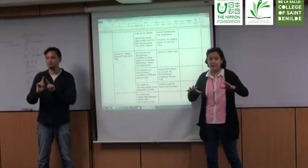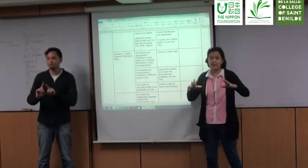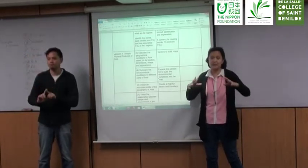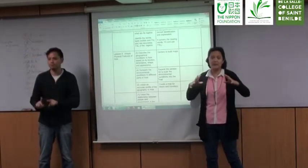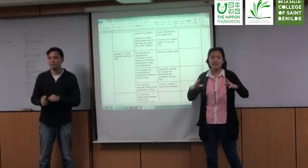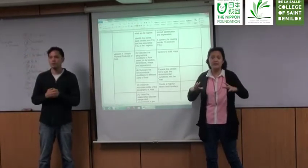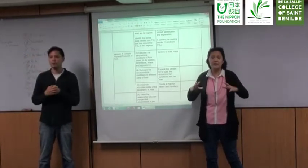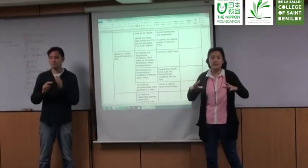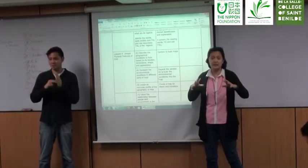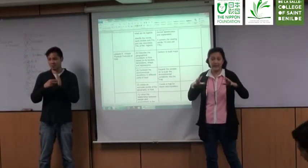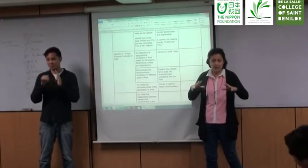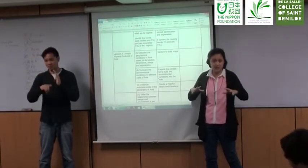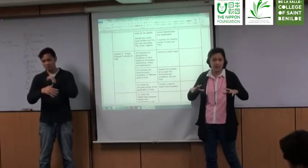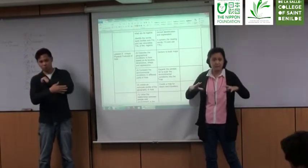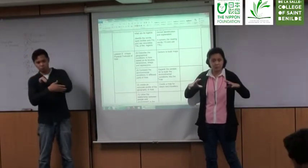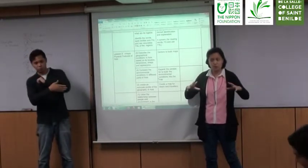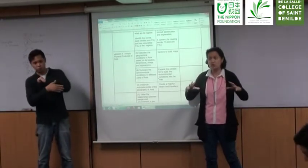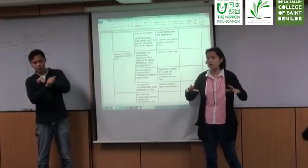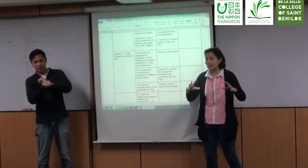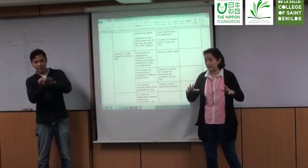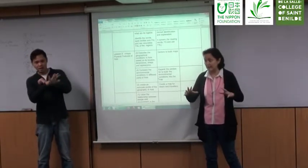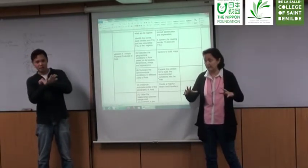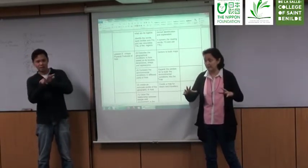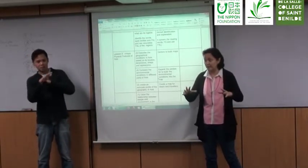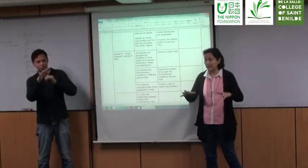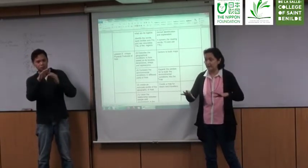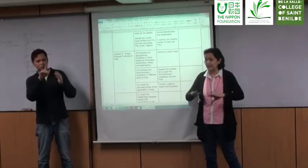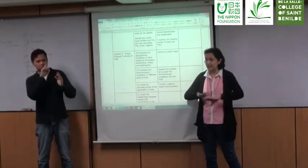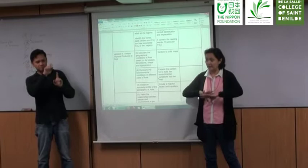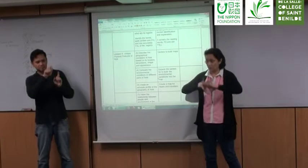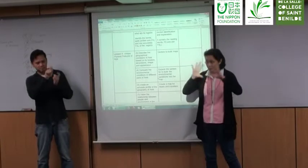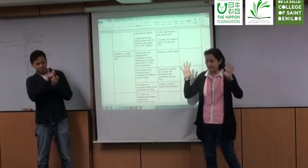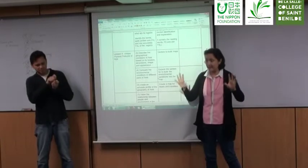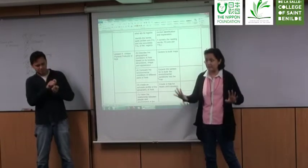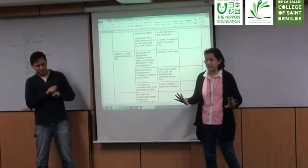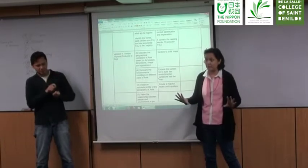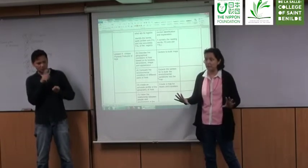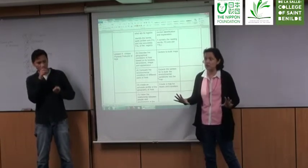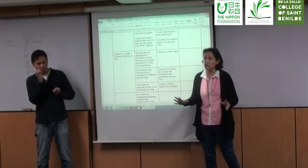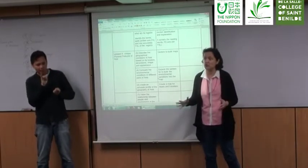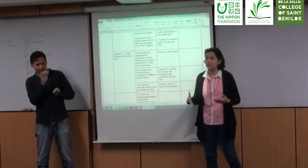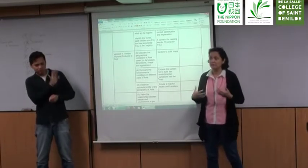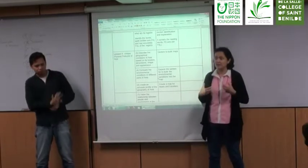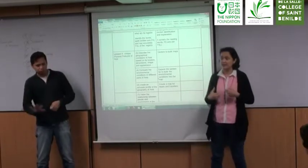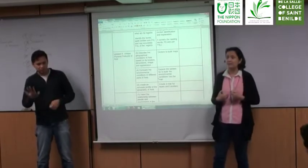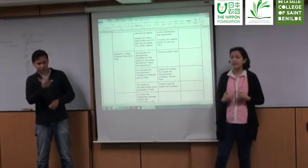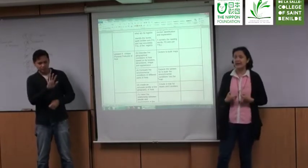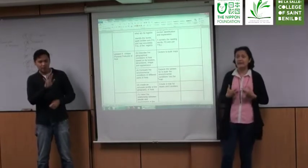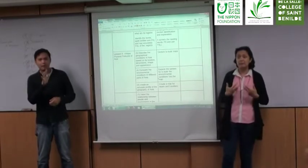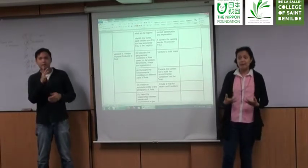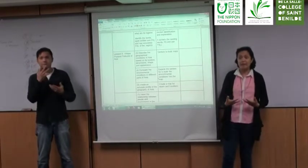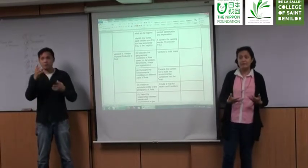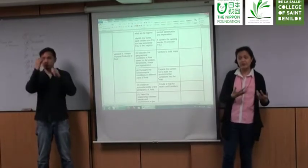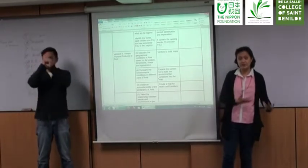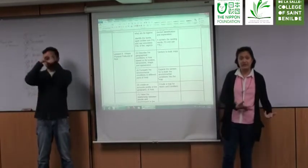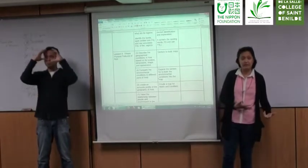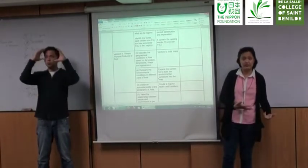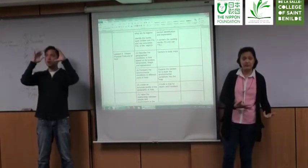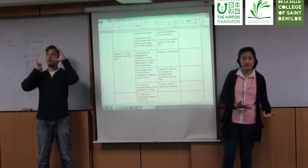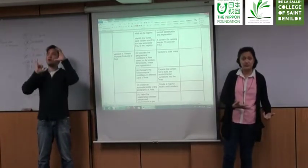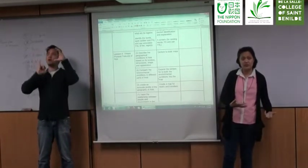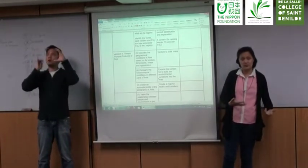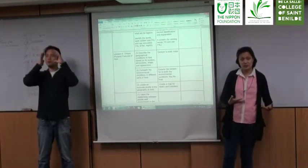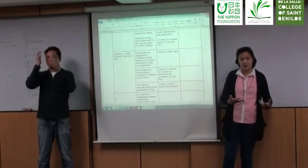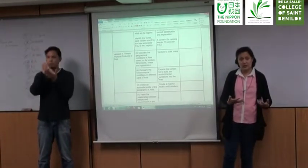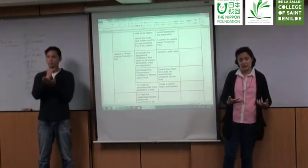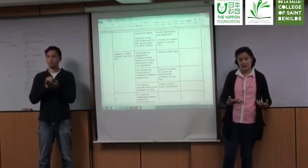a particular country in Asia would look like. And once they have that picture, they'll create a map for